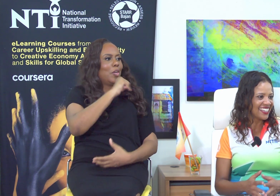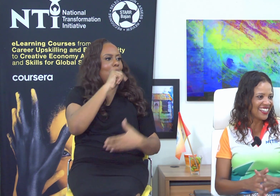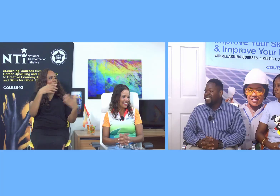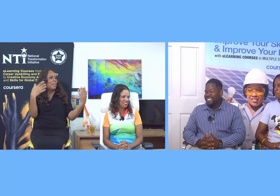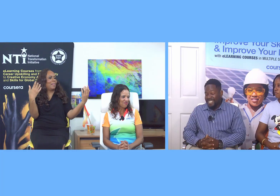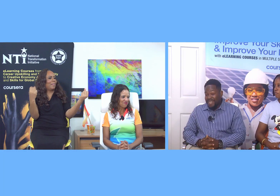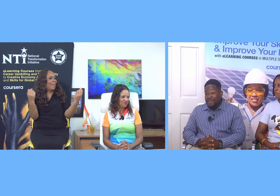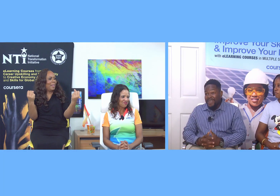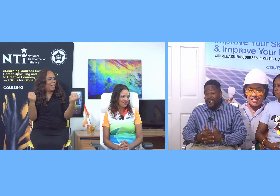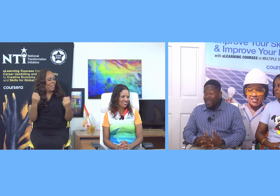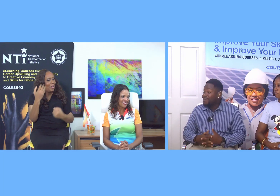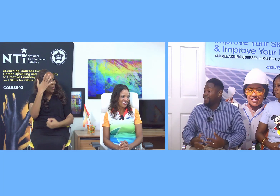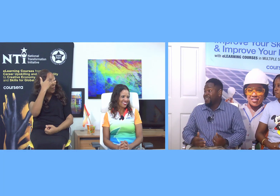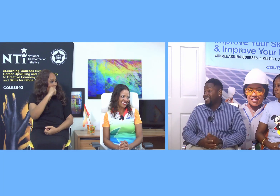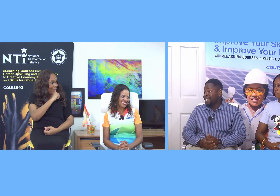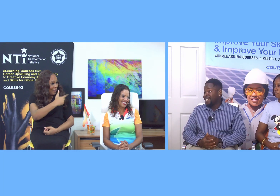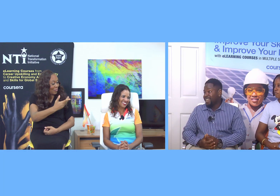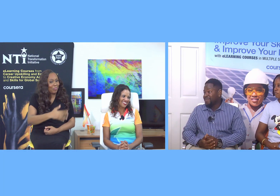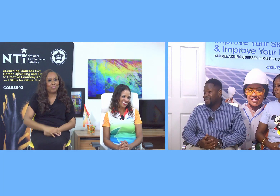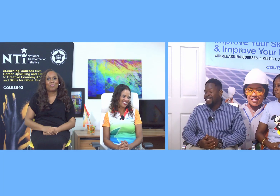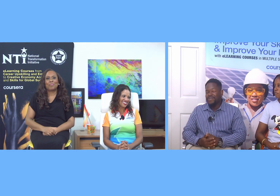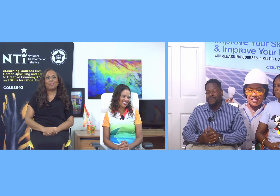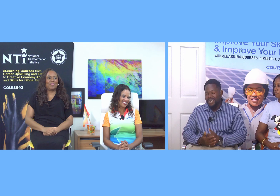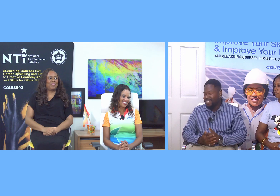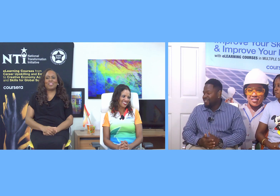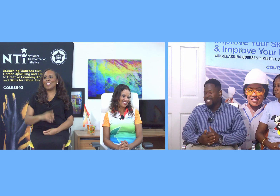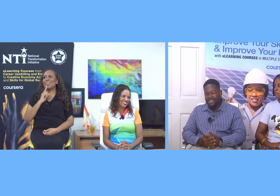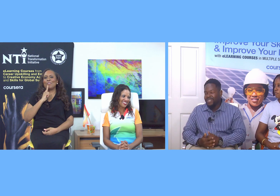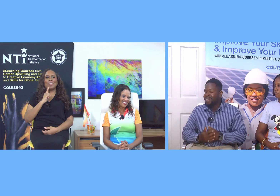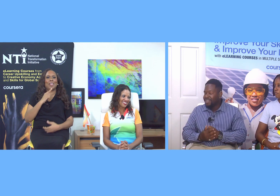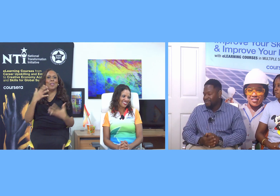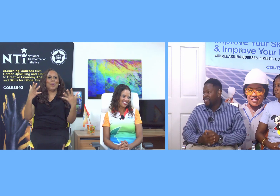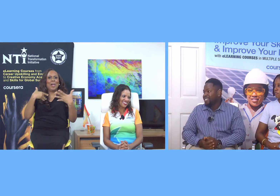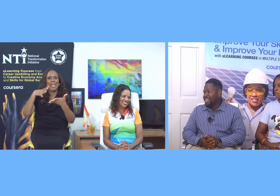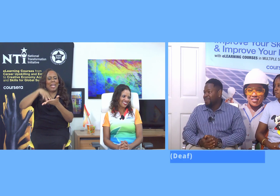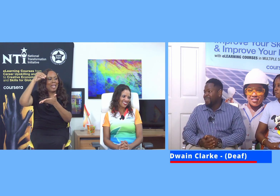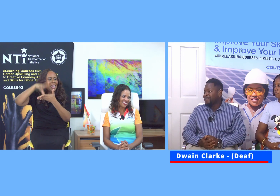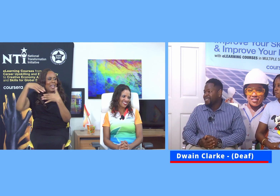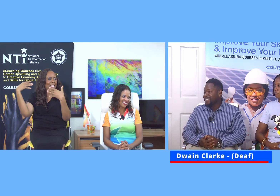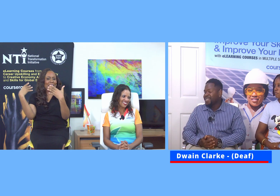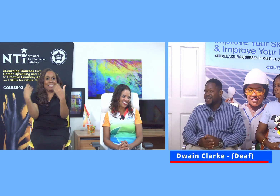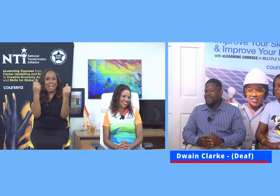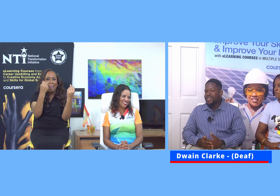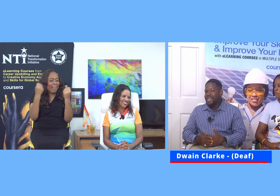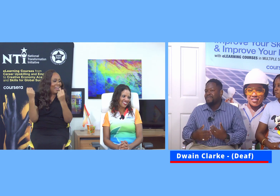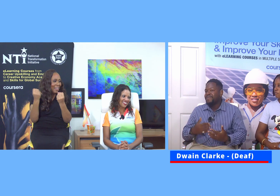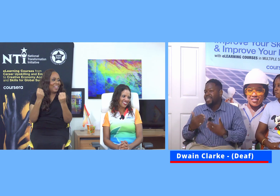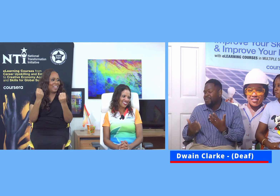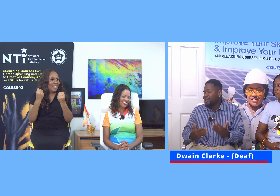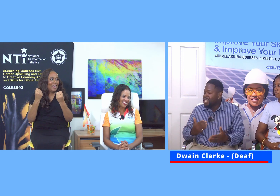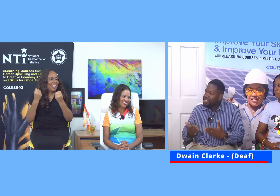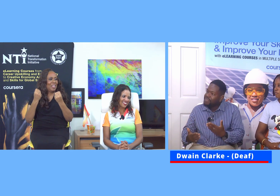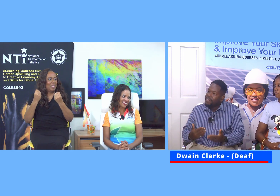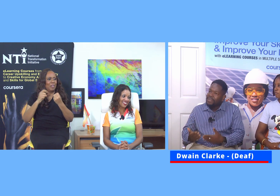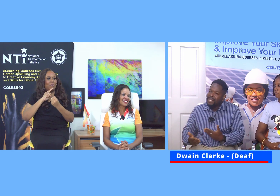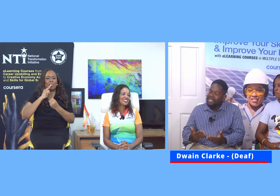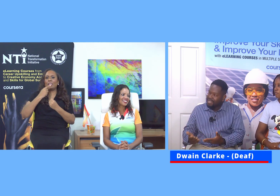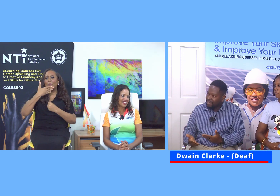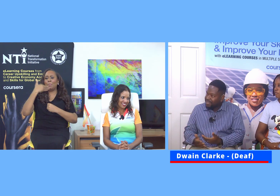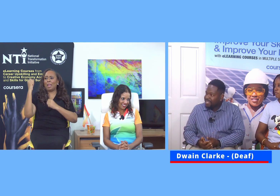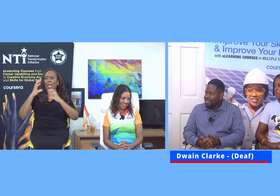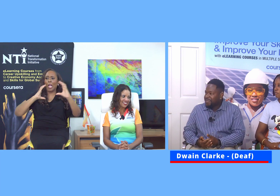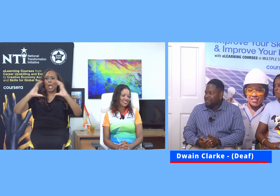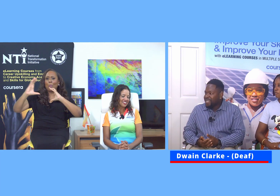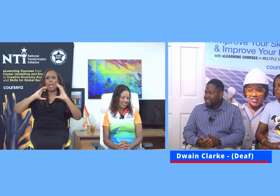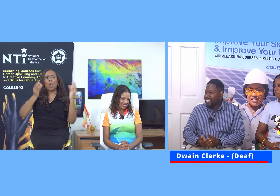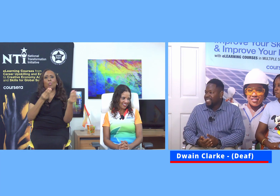sign? Yes, I would love to learn sign language. I really love to learn sign language. So it can make communication very